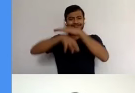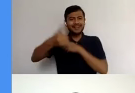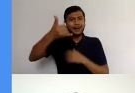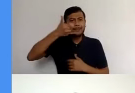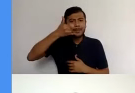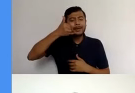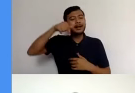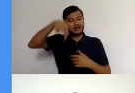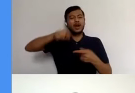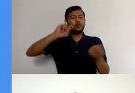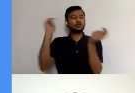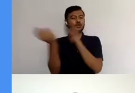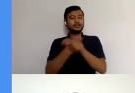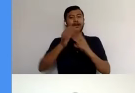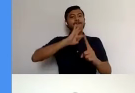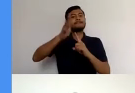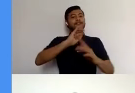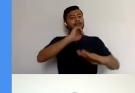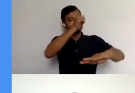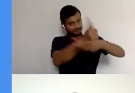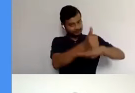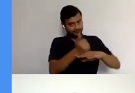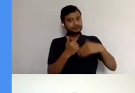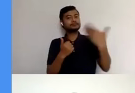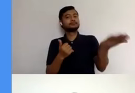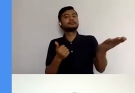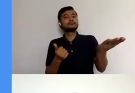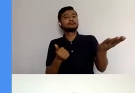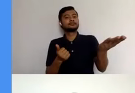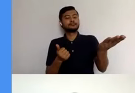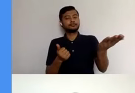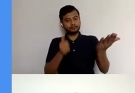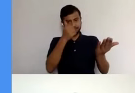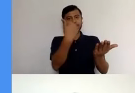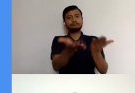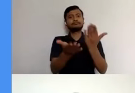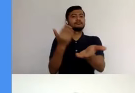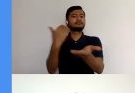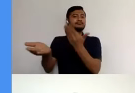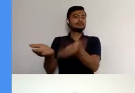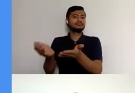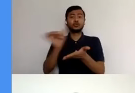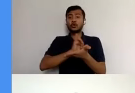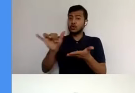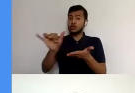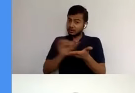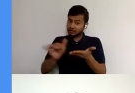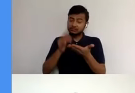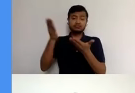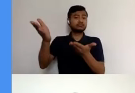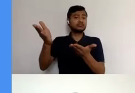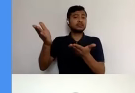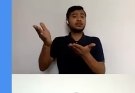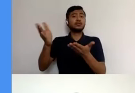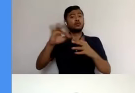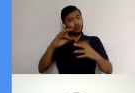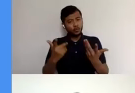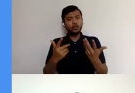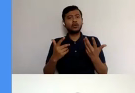We provide seamless, secure Wi-Fi to our customers in places like New York City and even places like